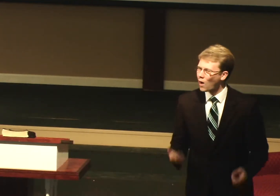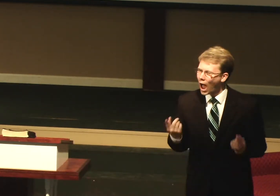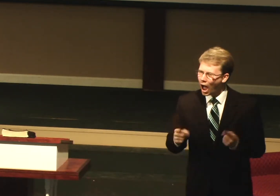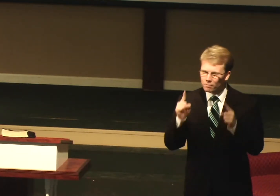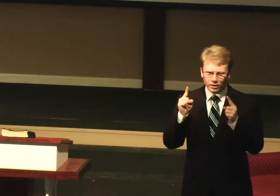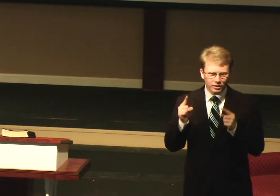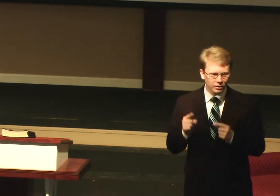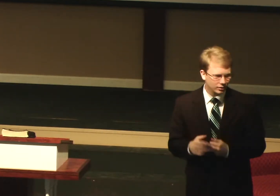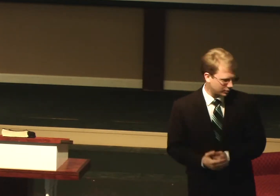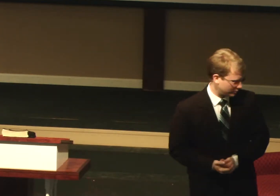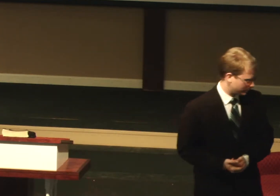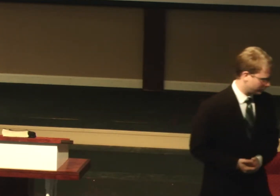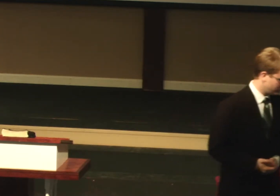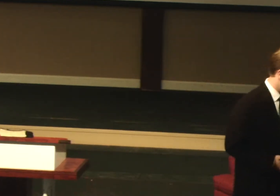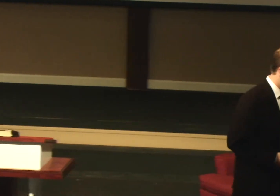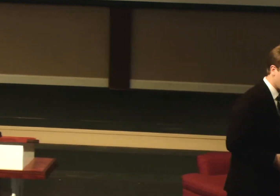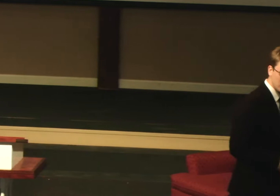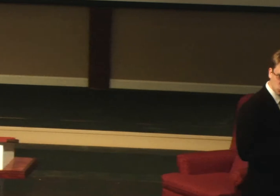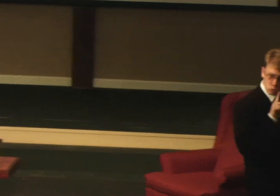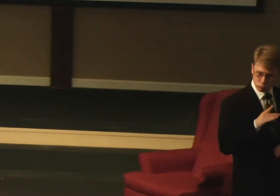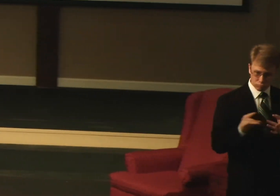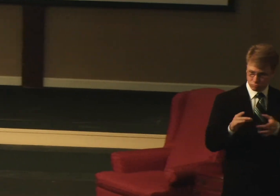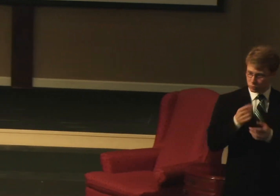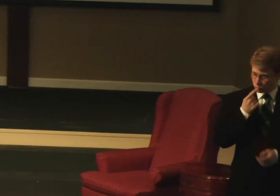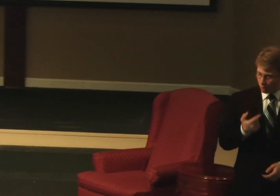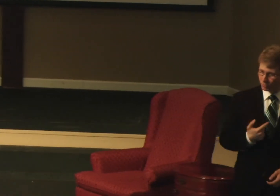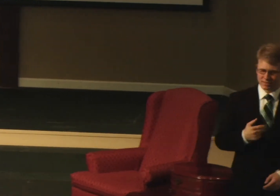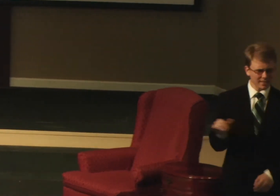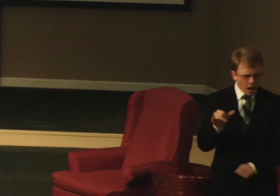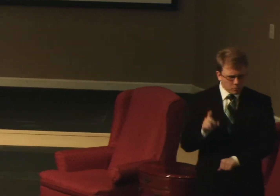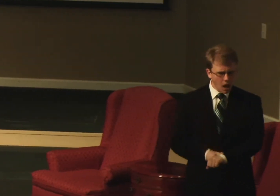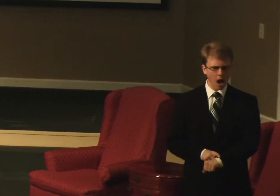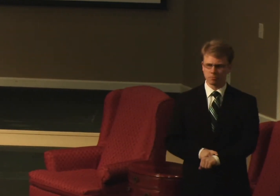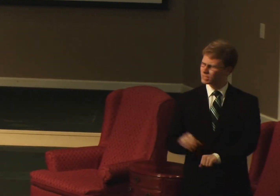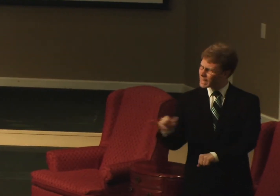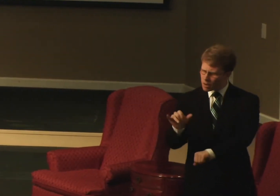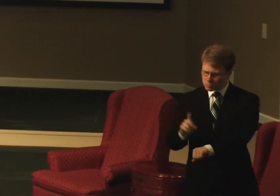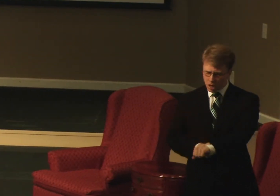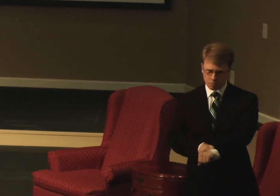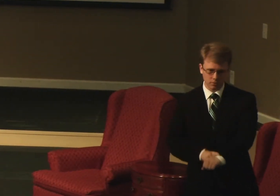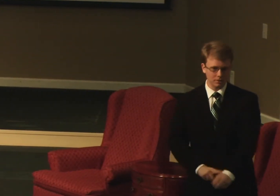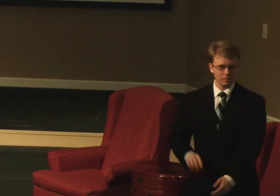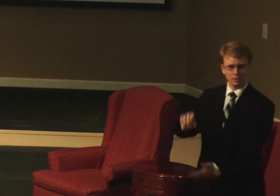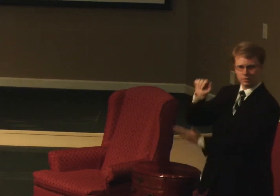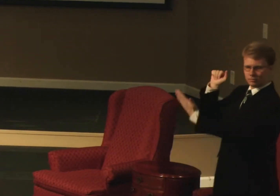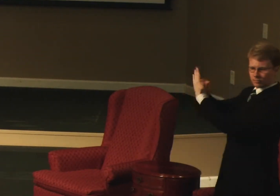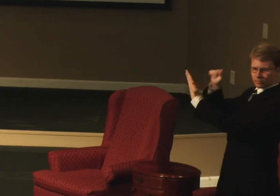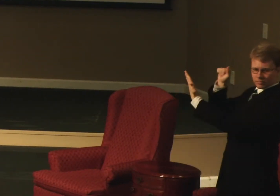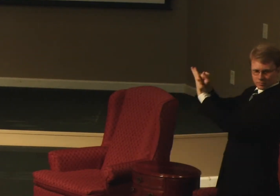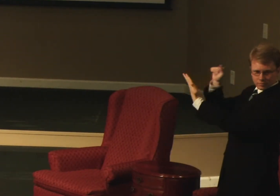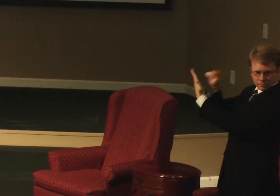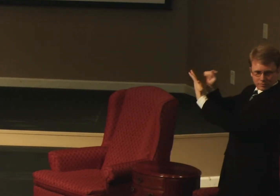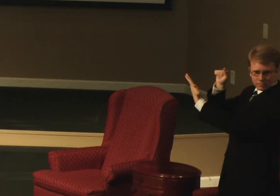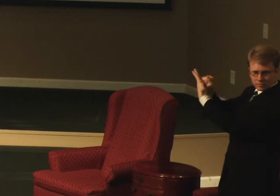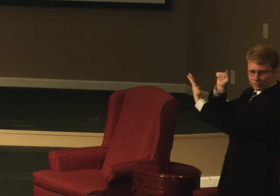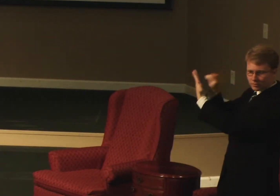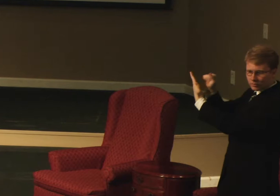All at the same time, things started to happen. I mean, real, true story. At the same time, there was a knock on the